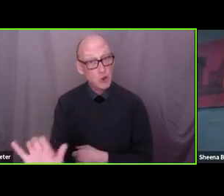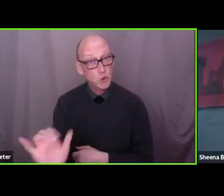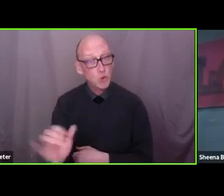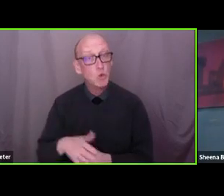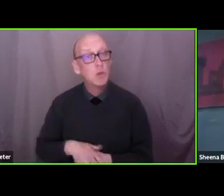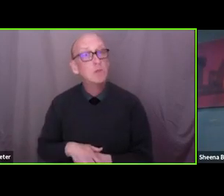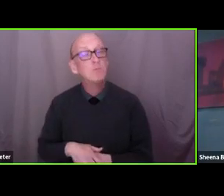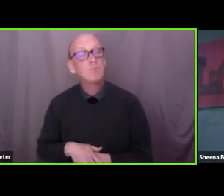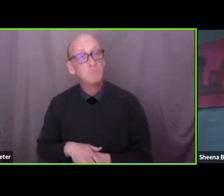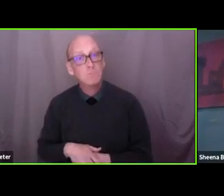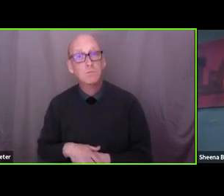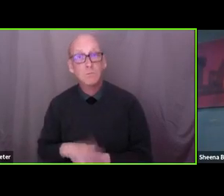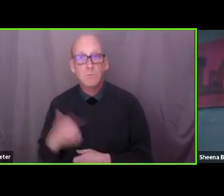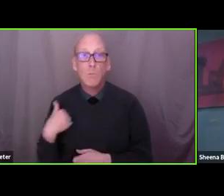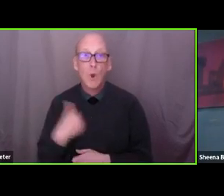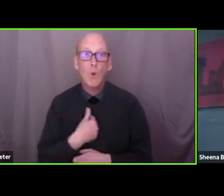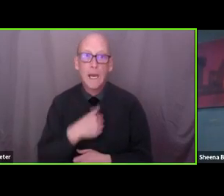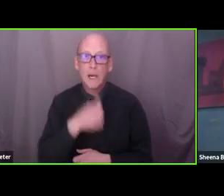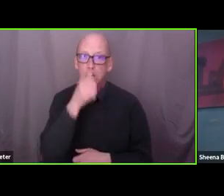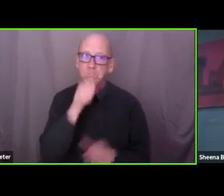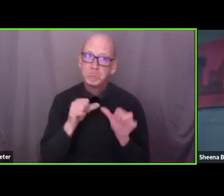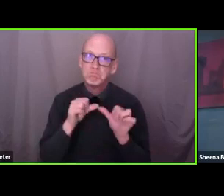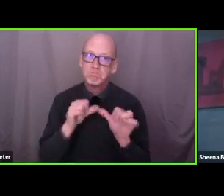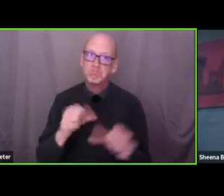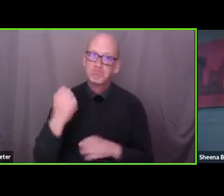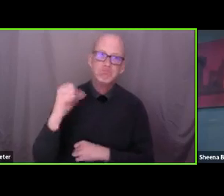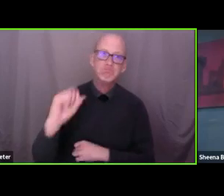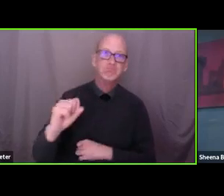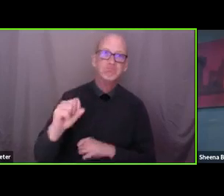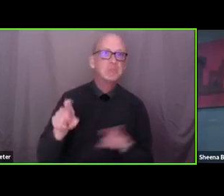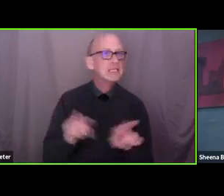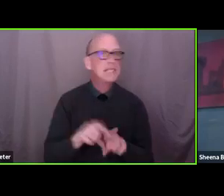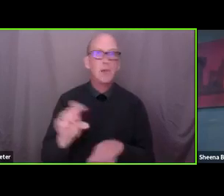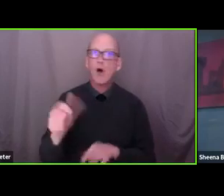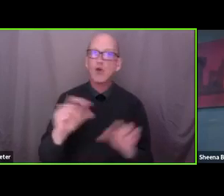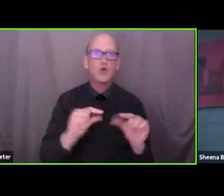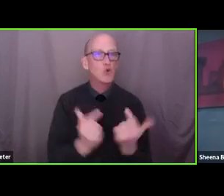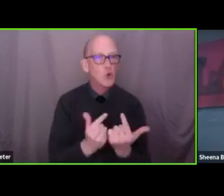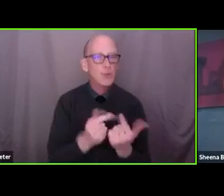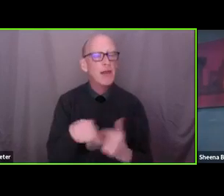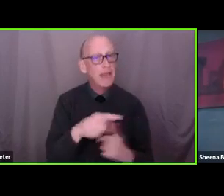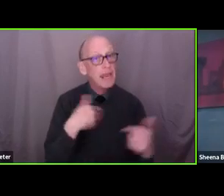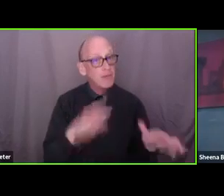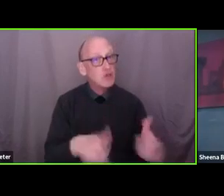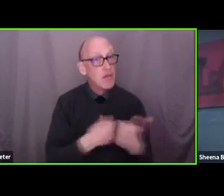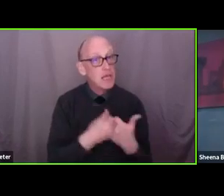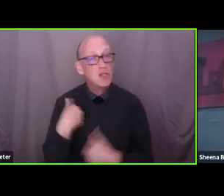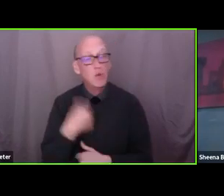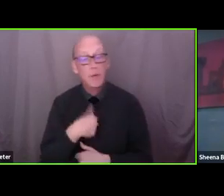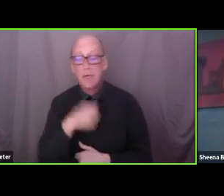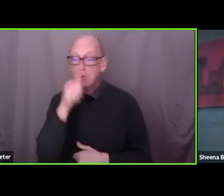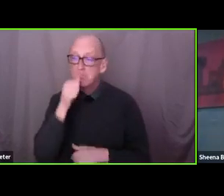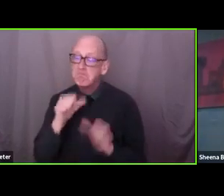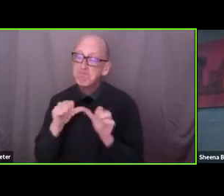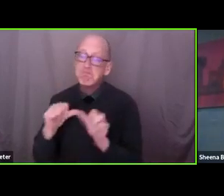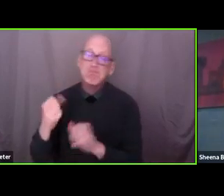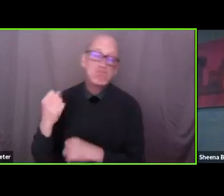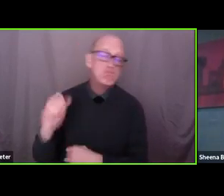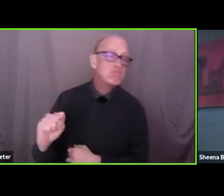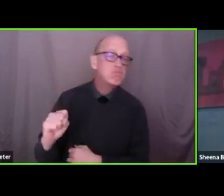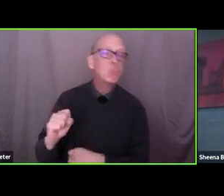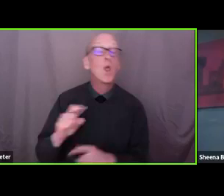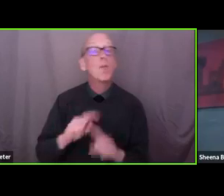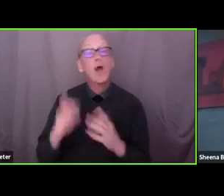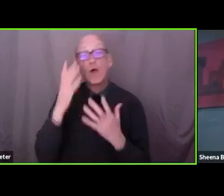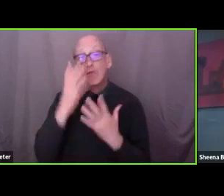And we are resilient. Like I think any other group that have challenges, we are very resilient. Unfortunately, we